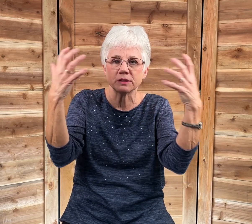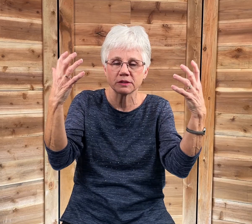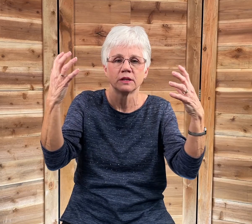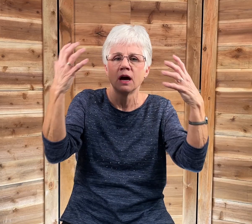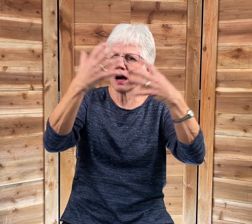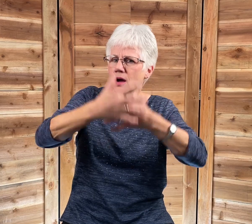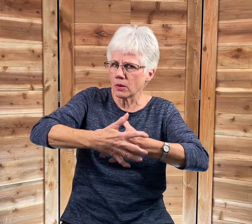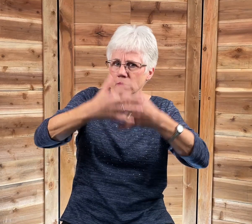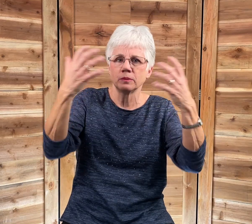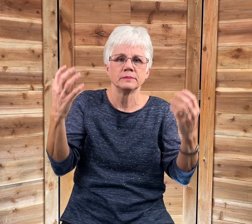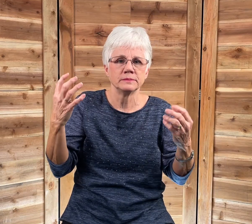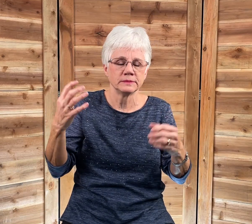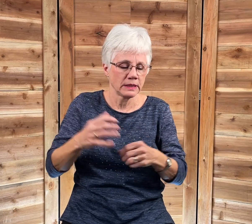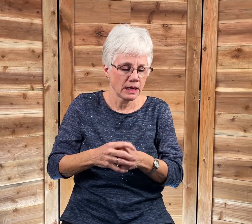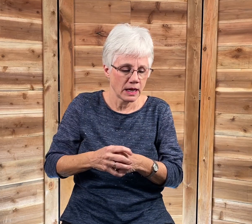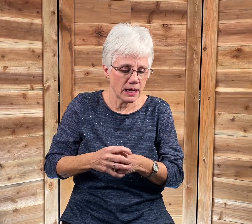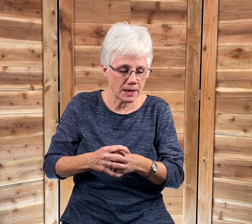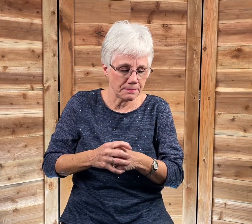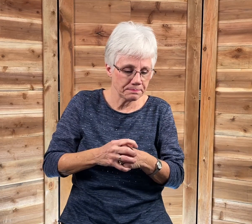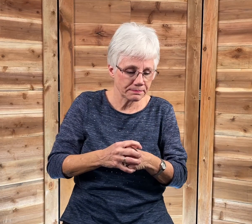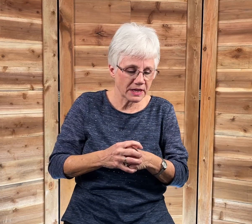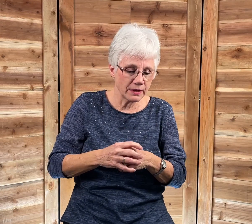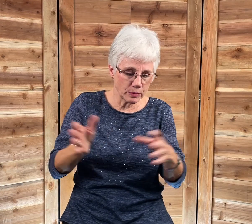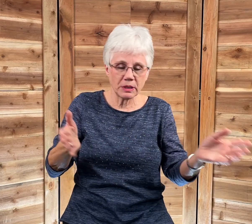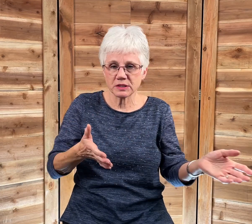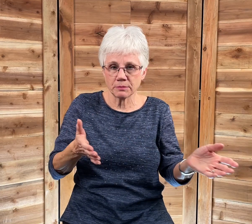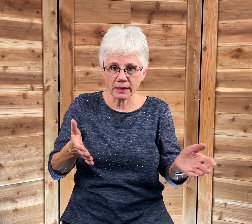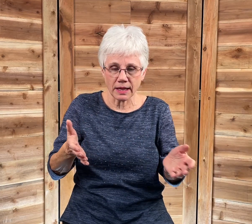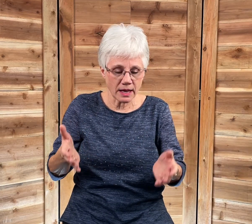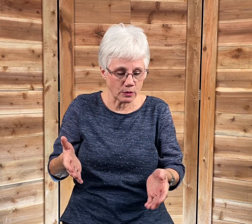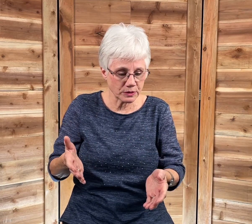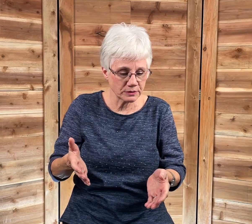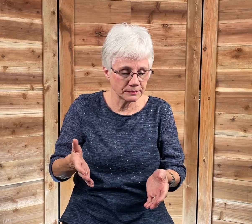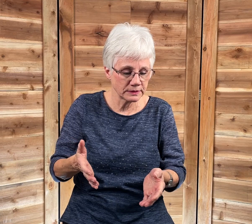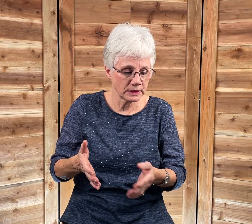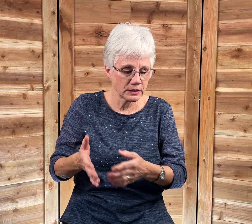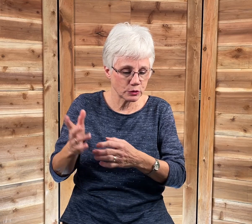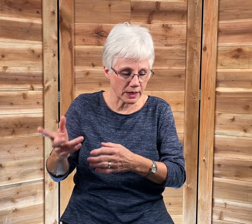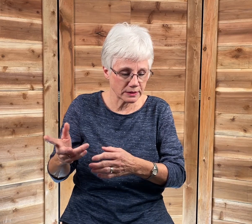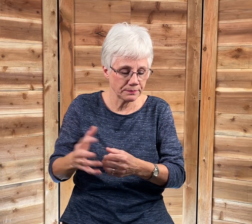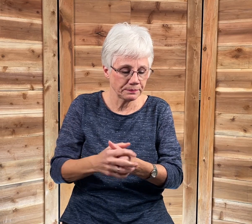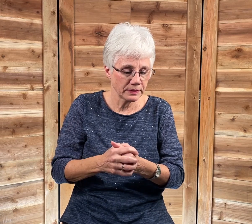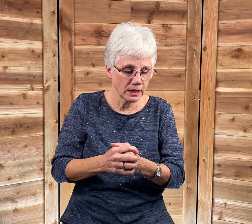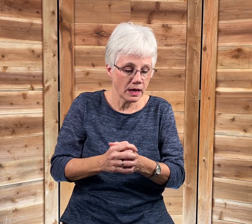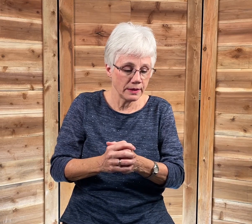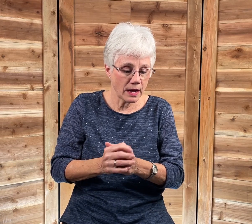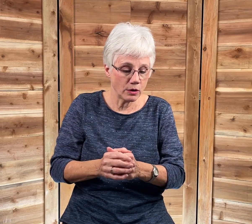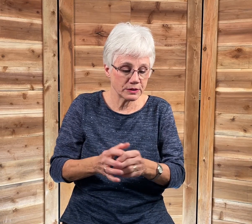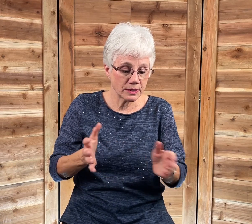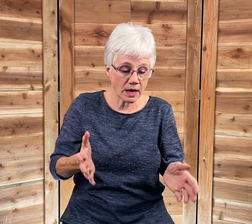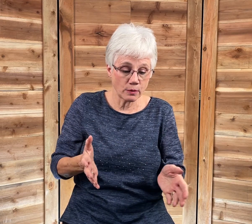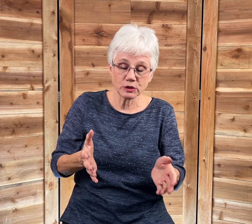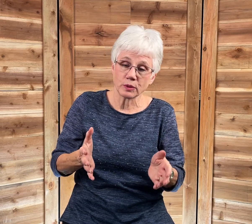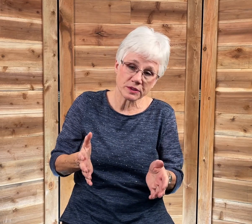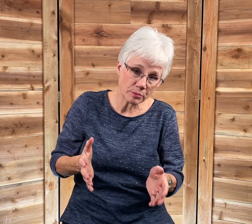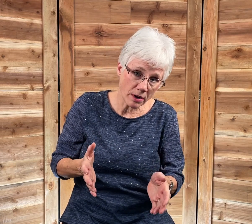do this. Oh. And then it repeats the my lighthouse twice. Now it